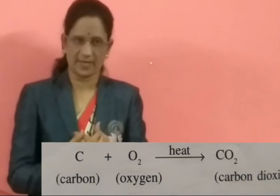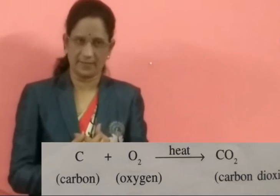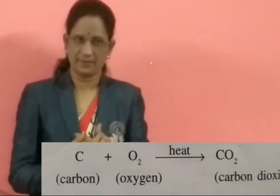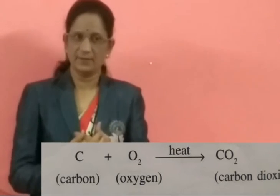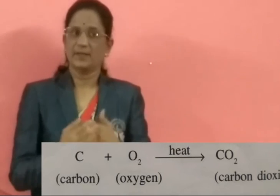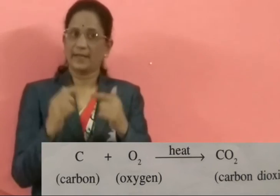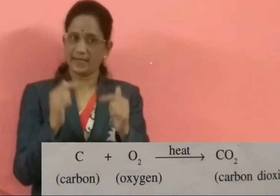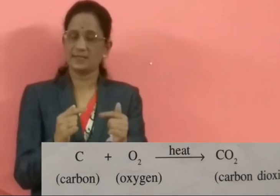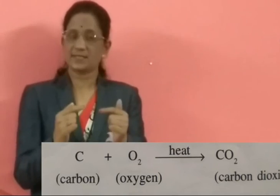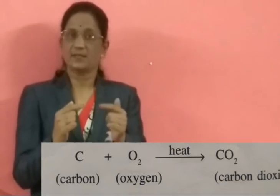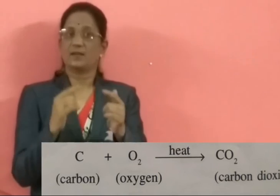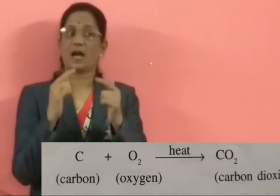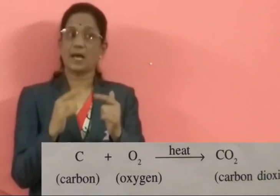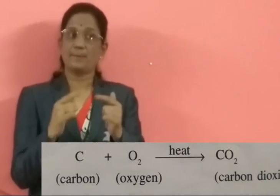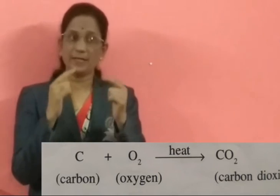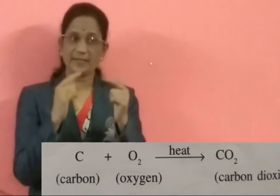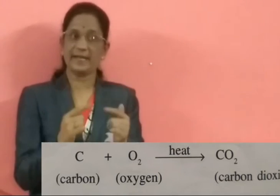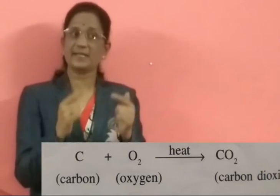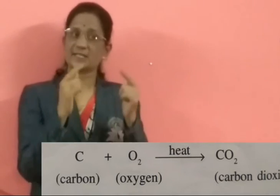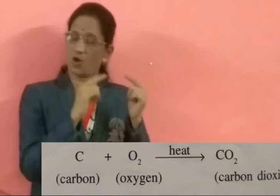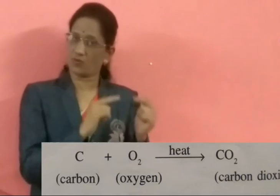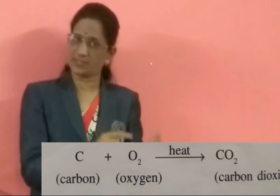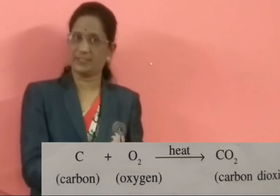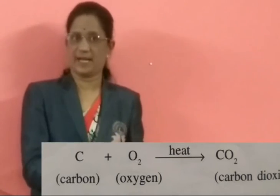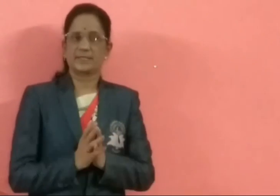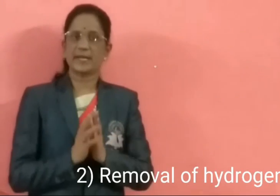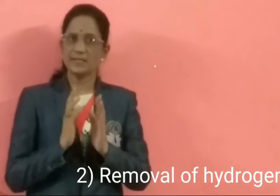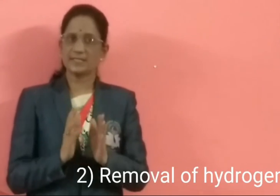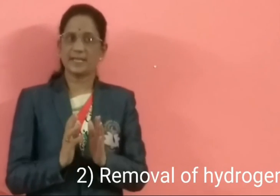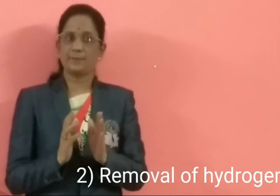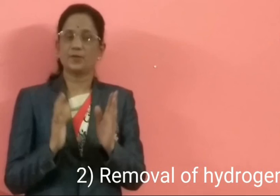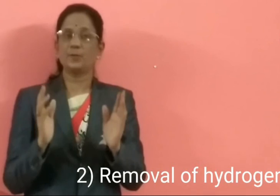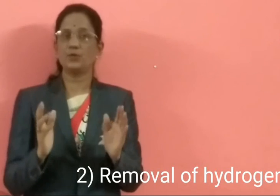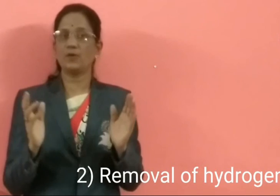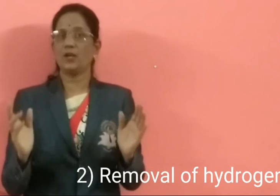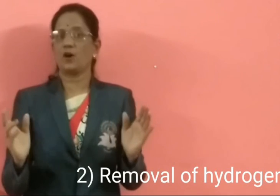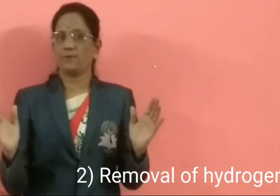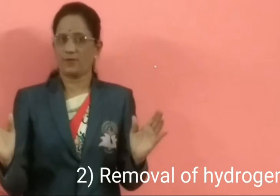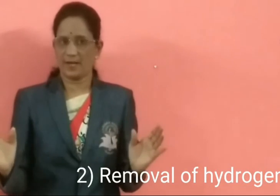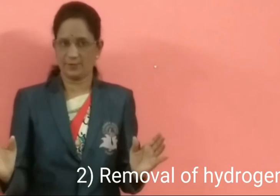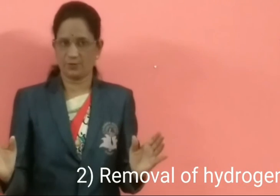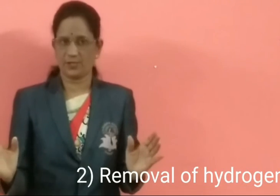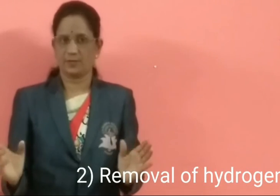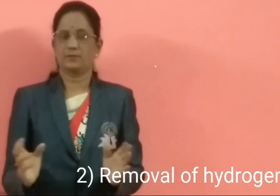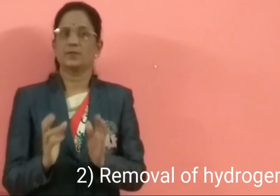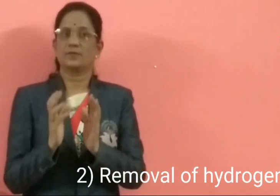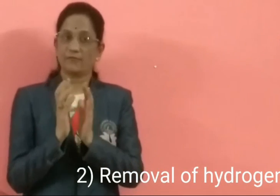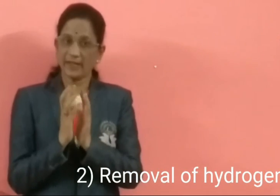dioxide. Hence, carbon gets oxidized. Second step, removal of hydrogen.